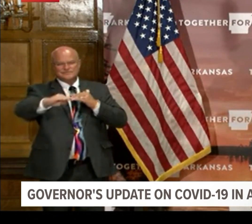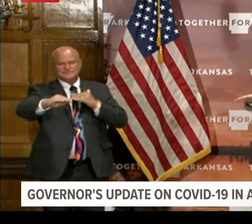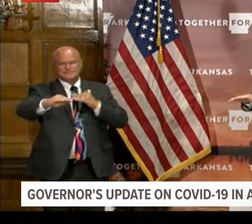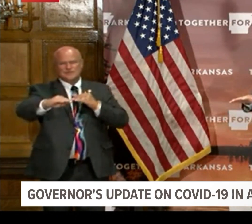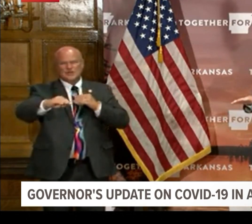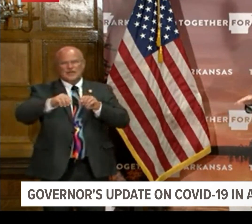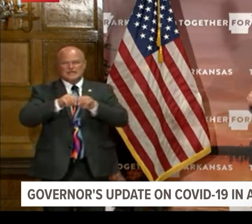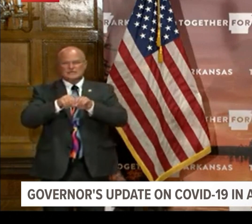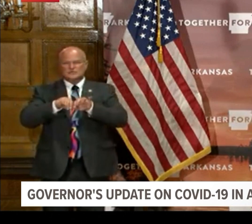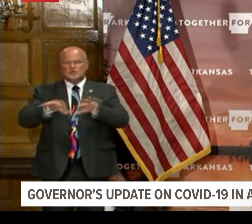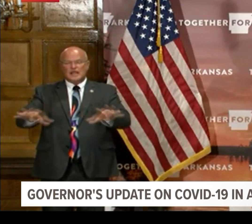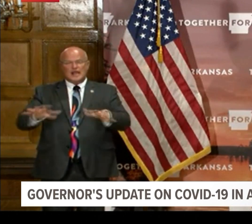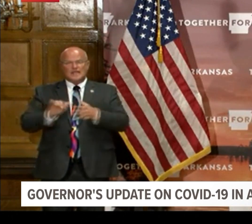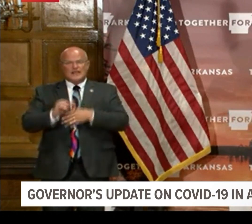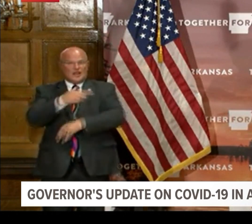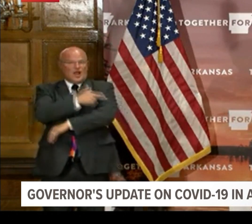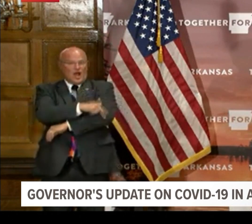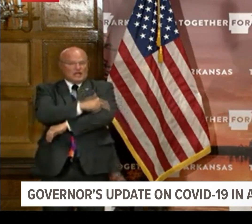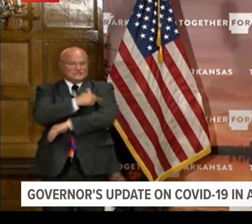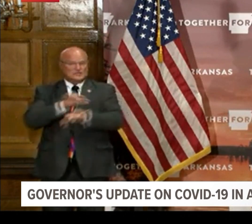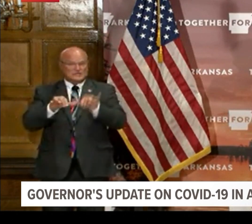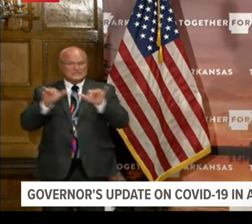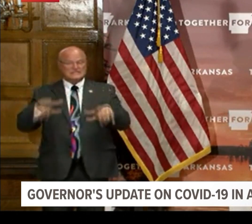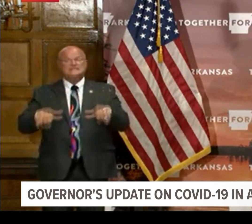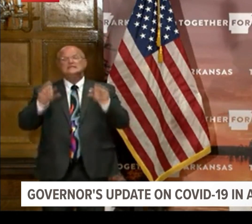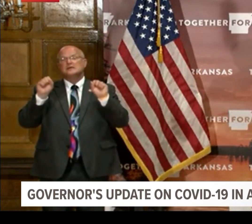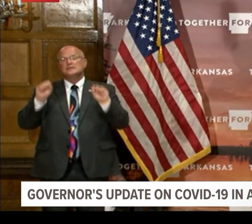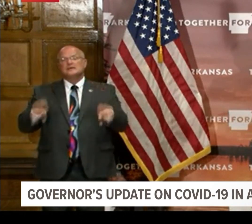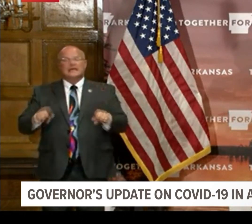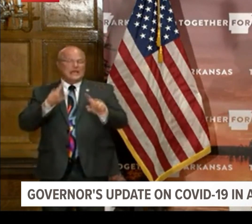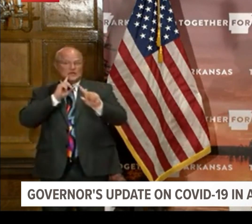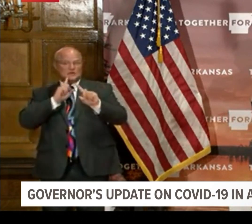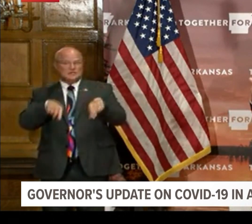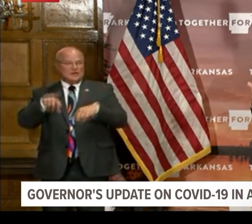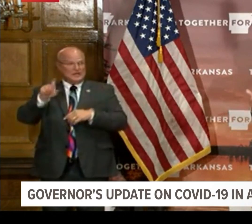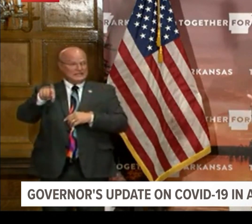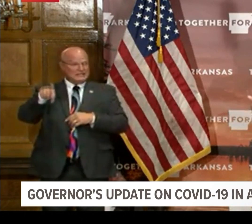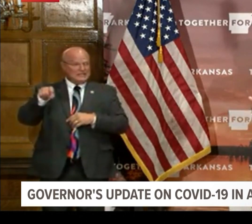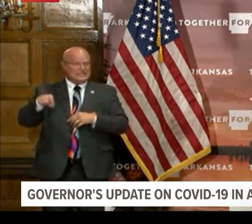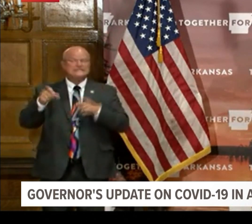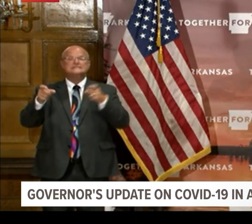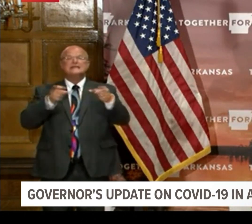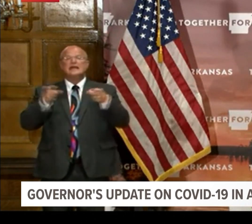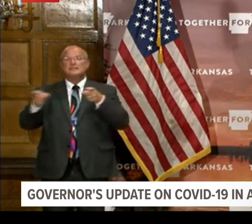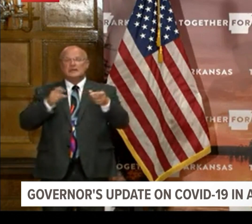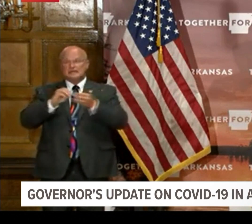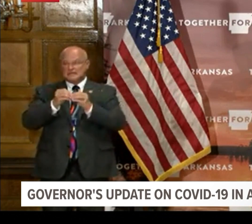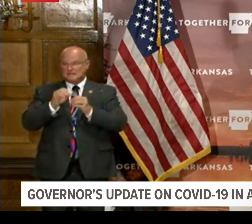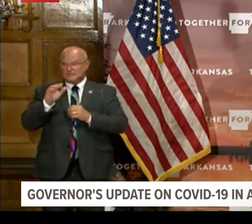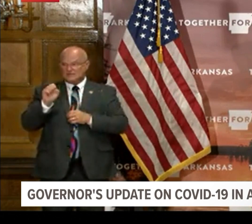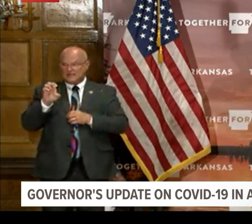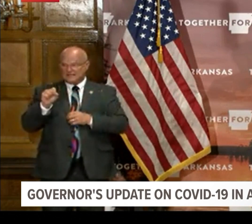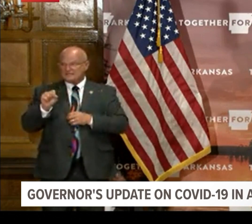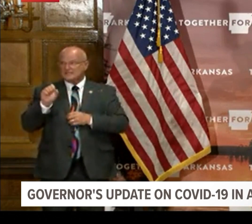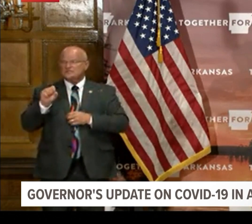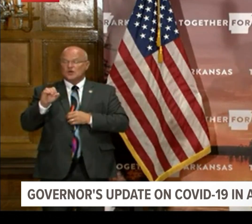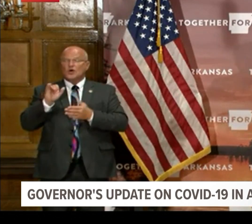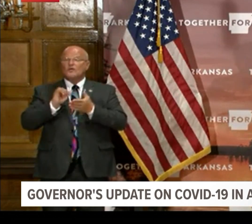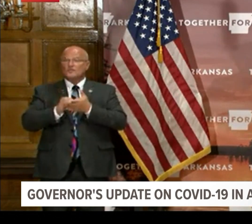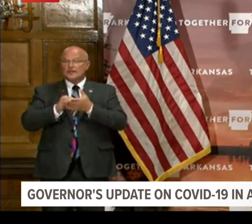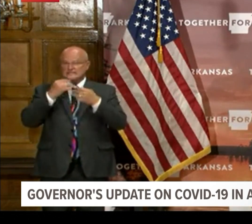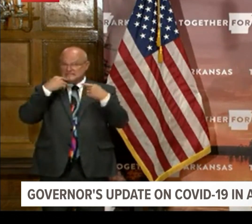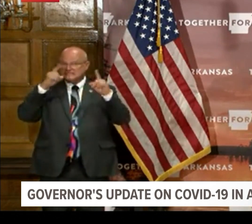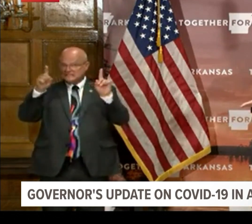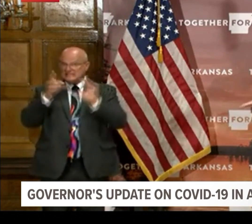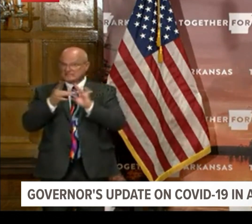We're spreading it out so that our hospital system can respond to the needs and manage the number of cases. And so that's a